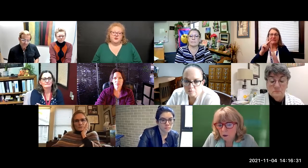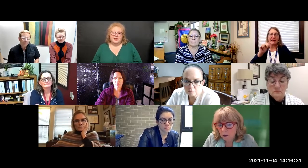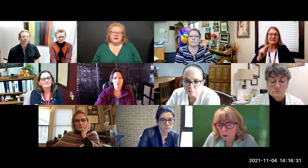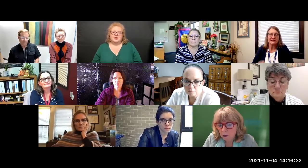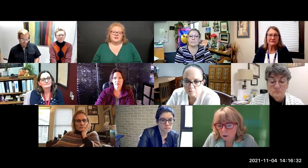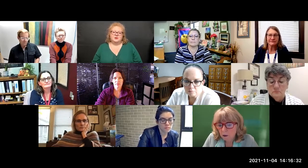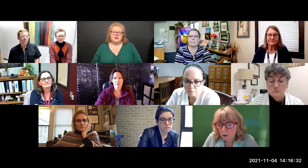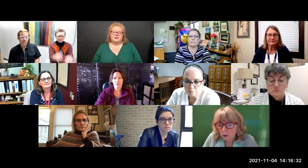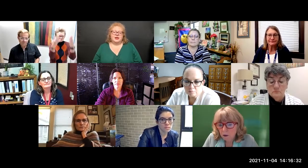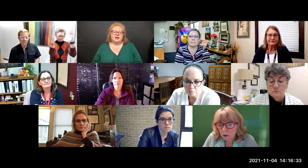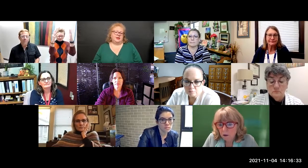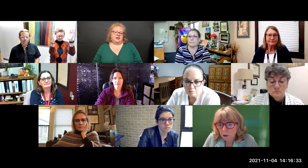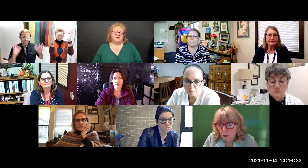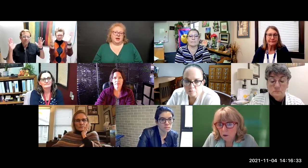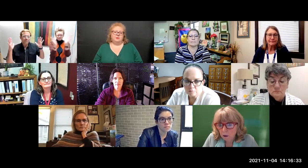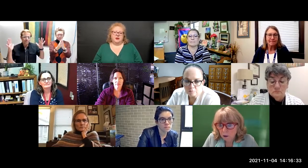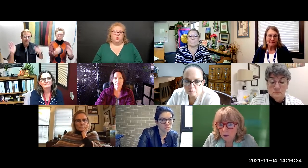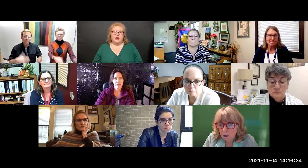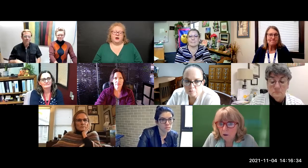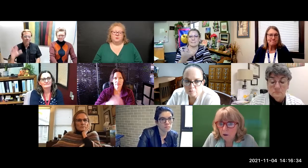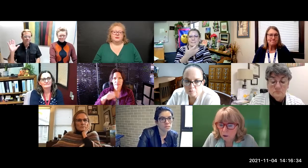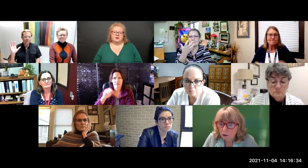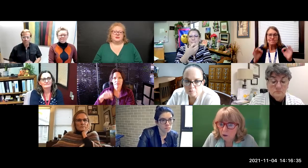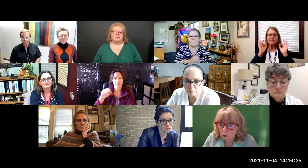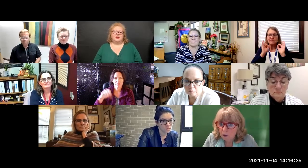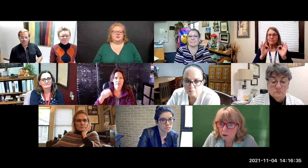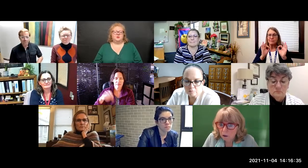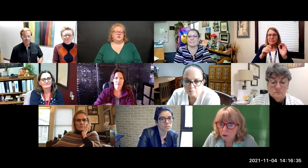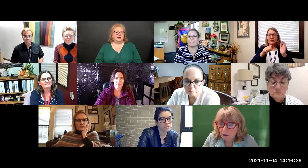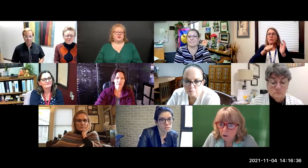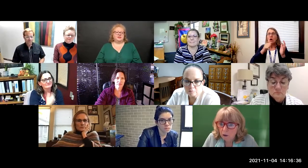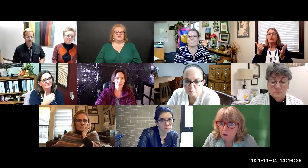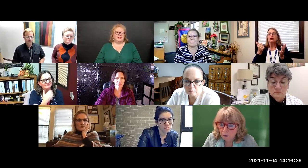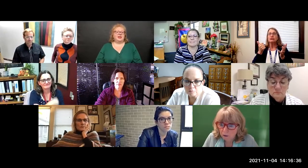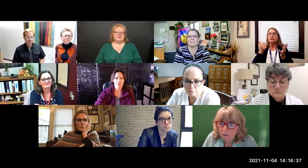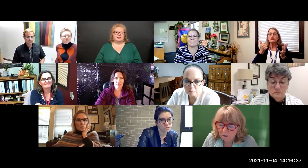900 students, it can be quite cumbersome. And so that's what we're doing here in the state of Kansas.